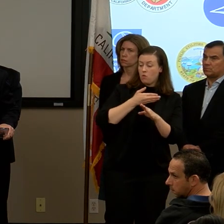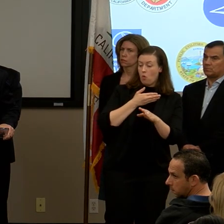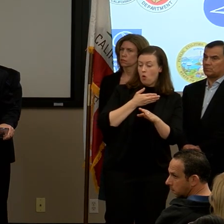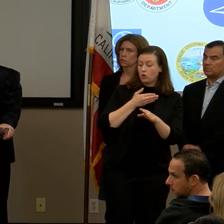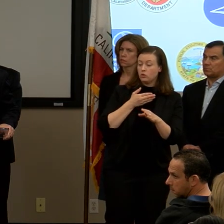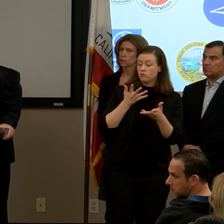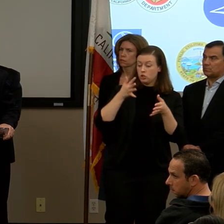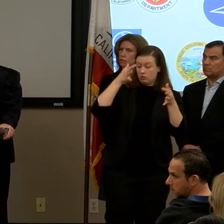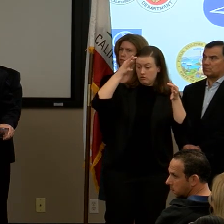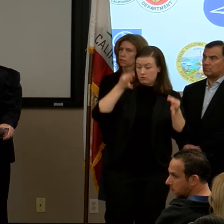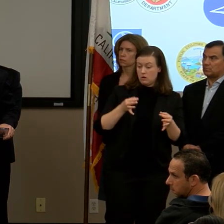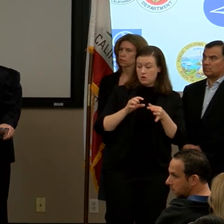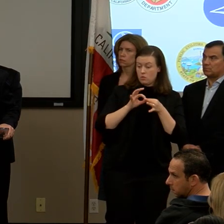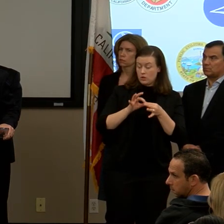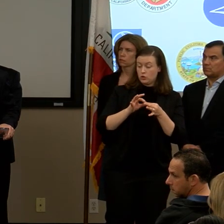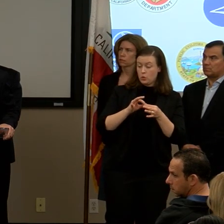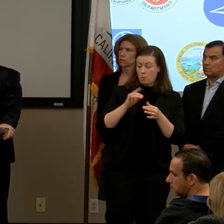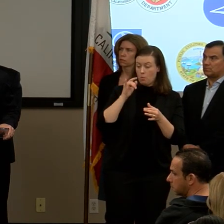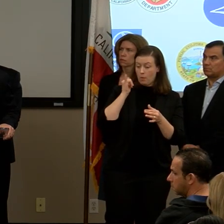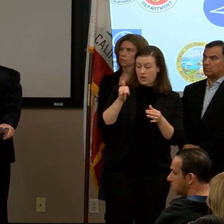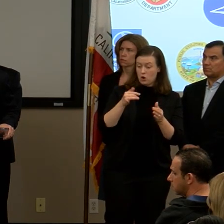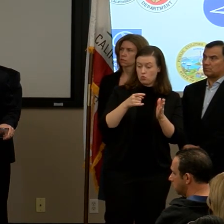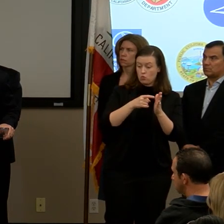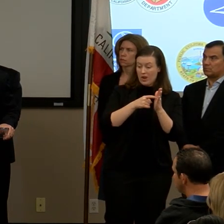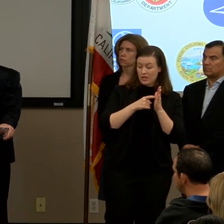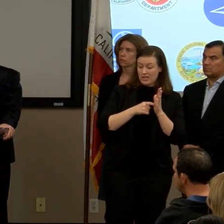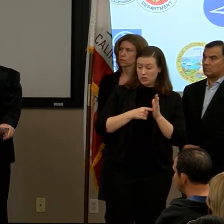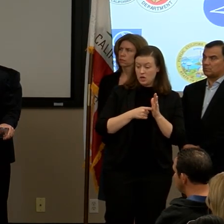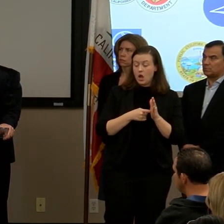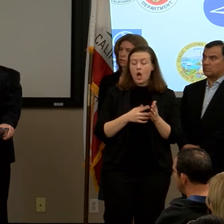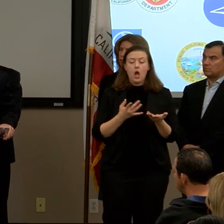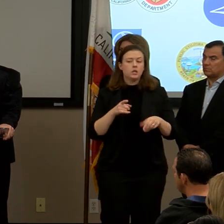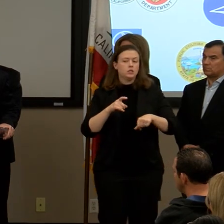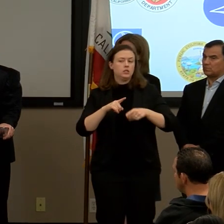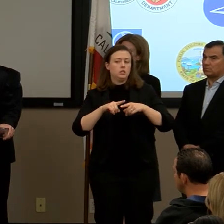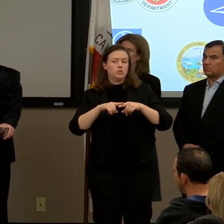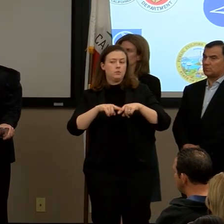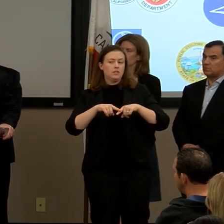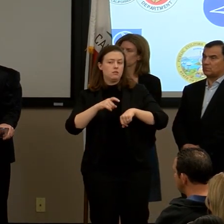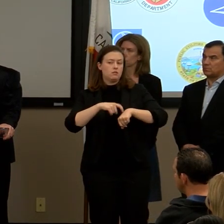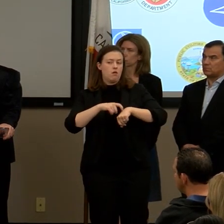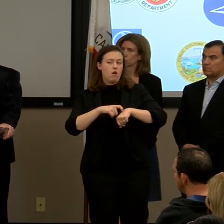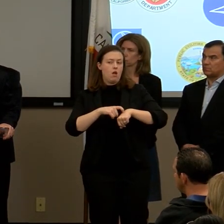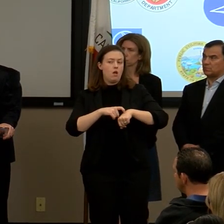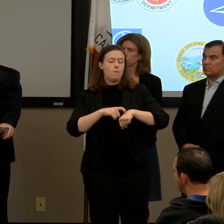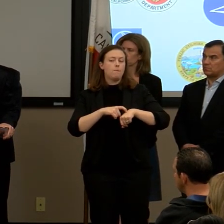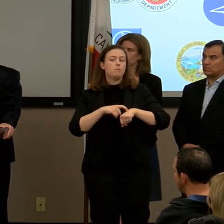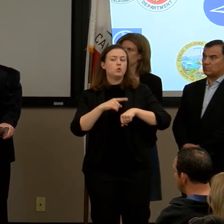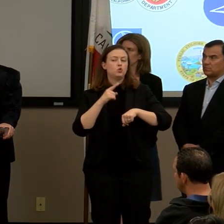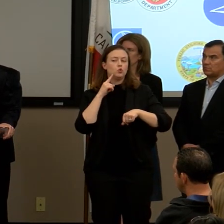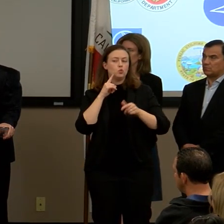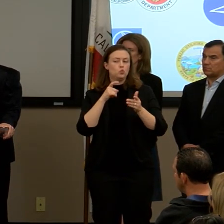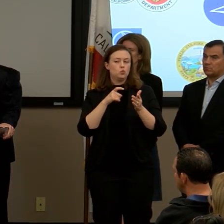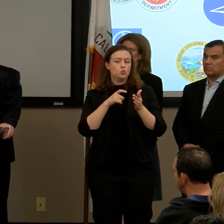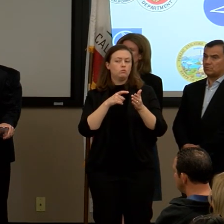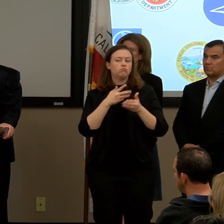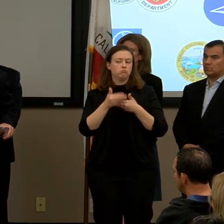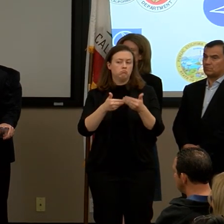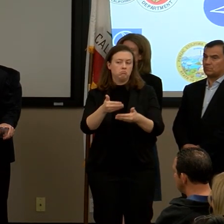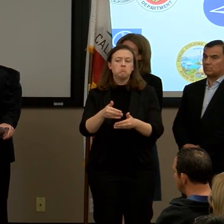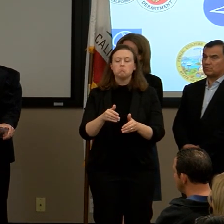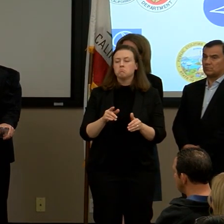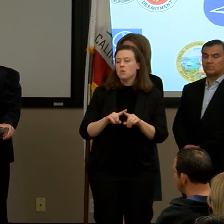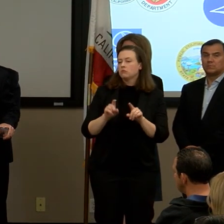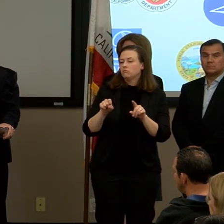you make a decision on the regulations? It depends upon the timing that it takes for SoCalGas to get through their process, but yes, that's